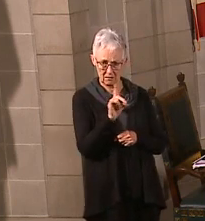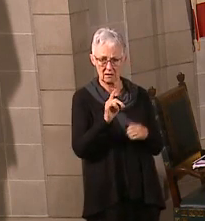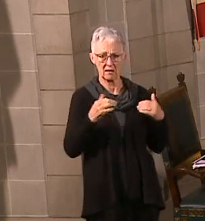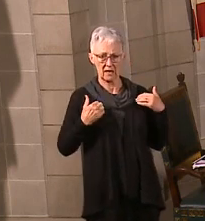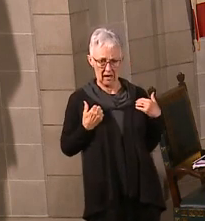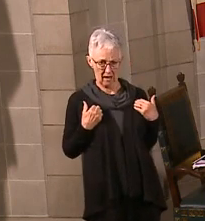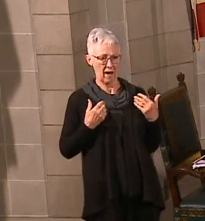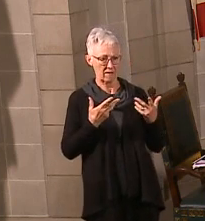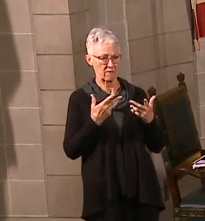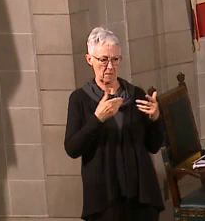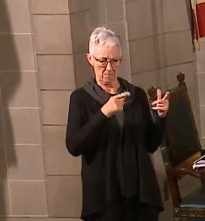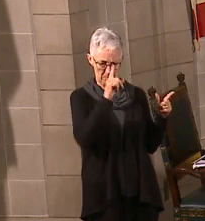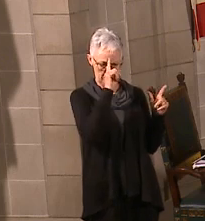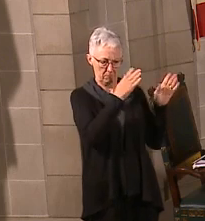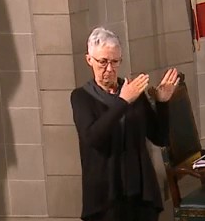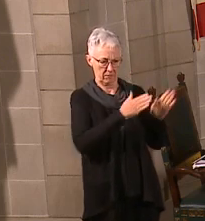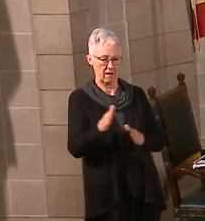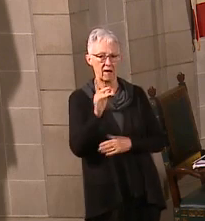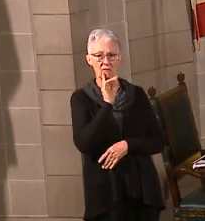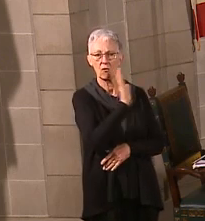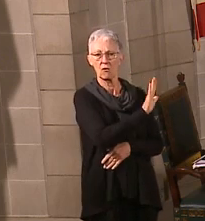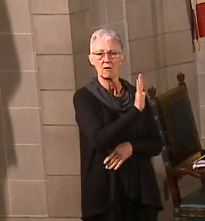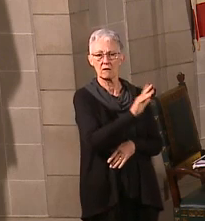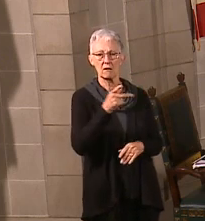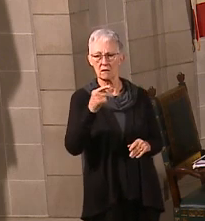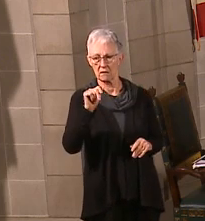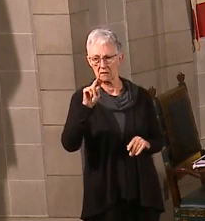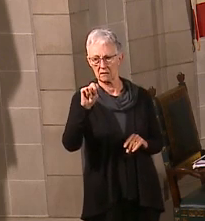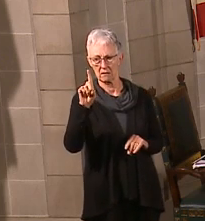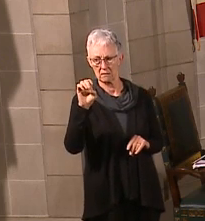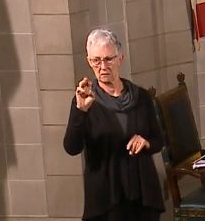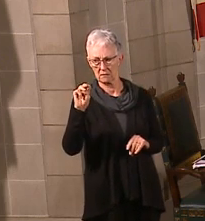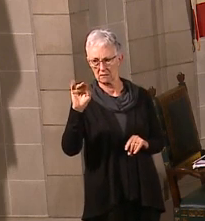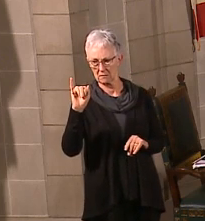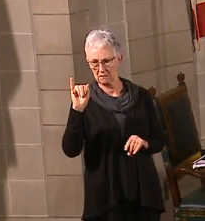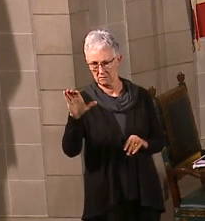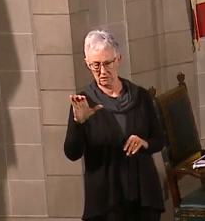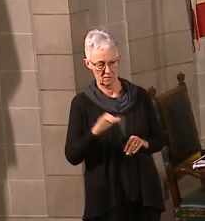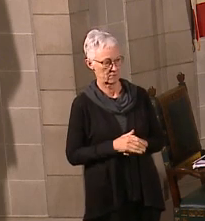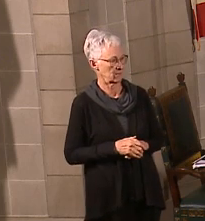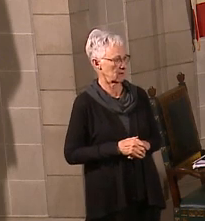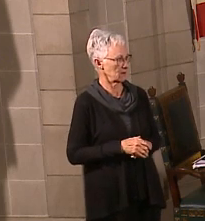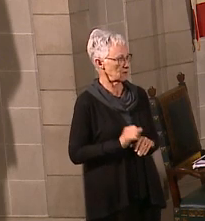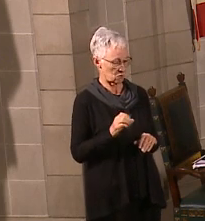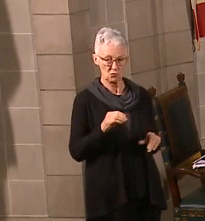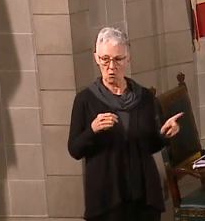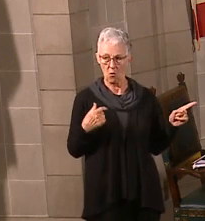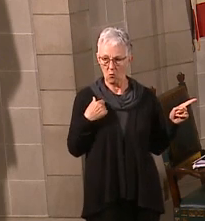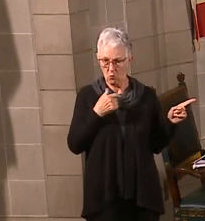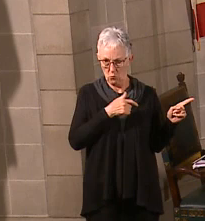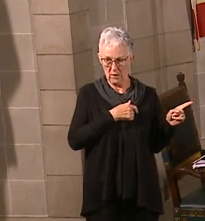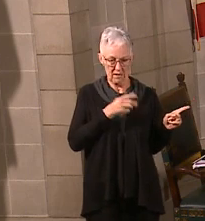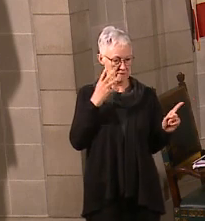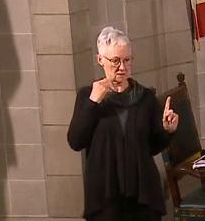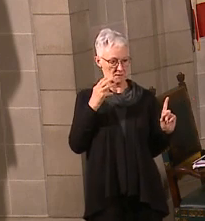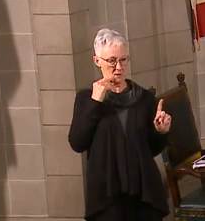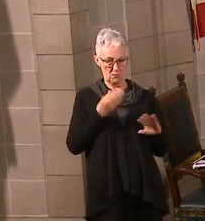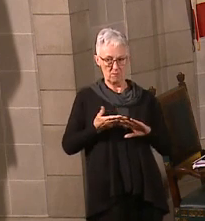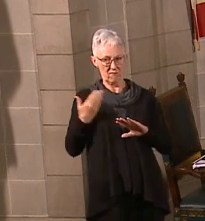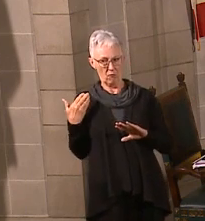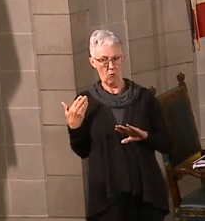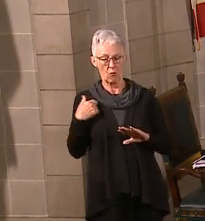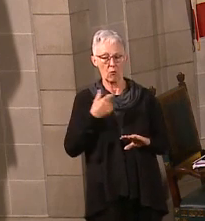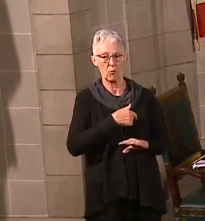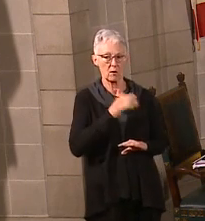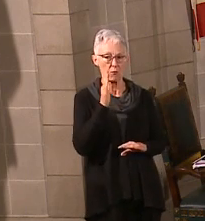they had or the epidemic that they had then with the Spanish flu, right? We're not in terribly unusual times. We will get through this. And history to